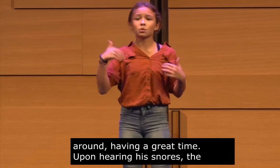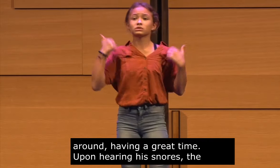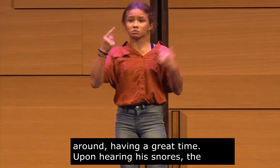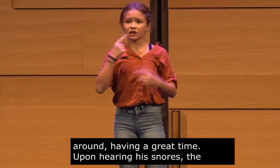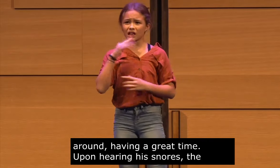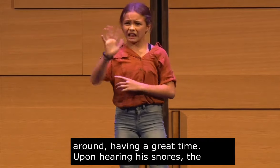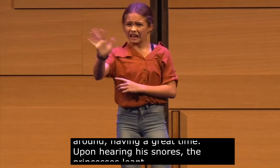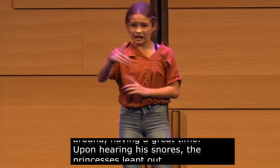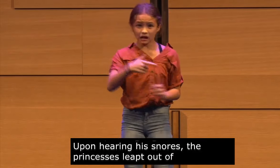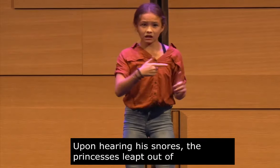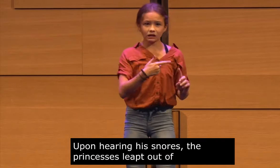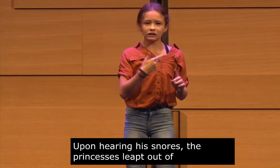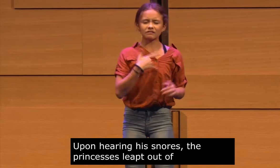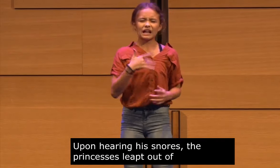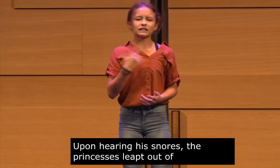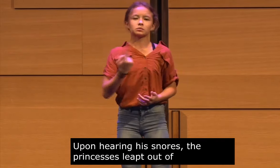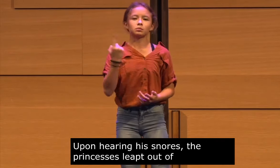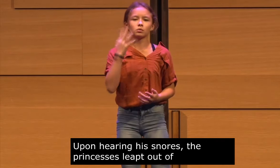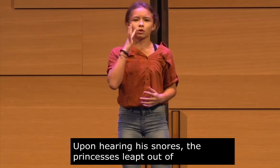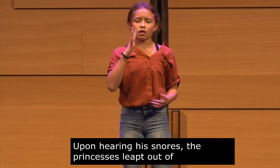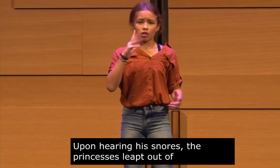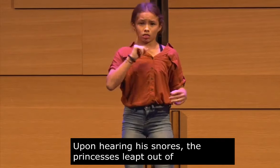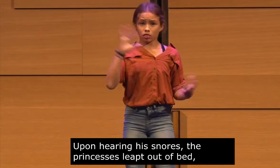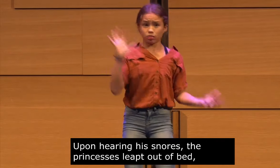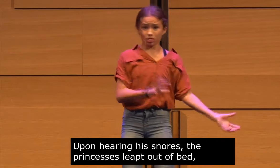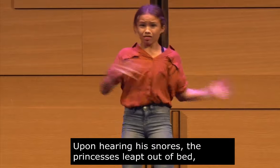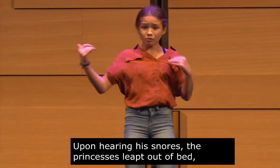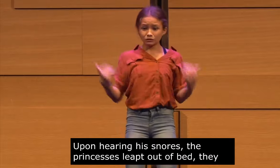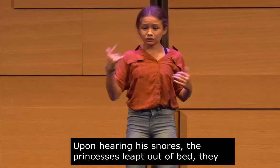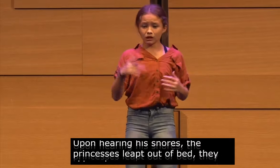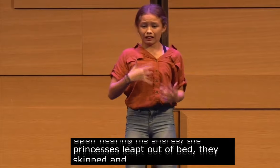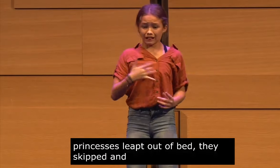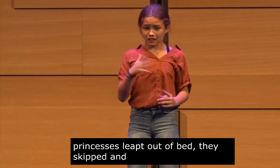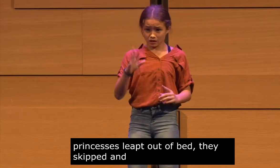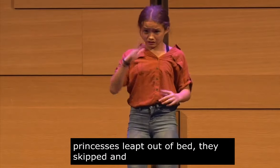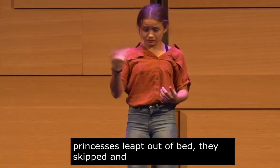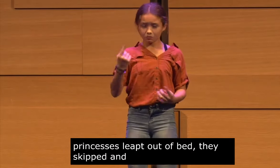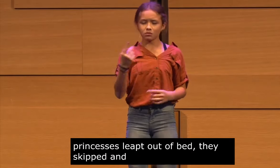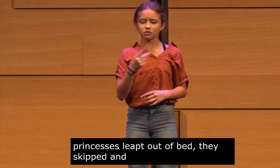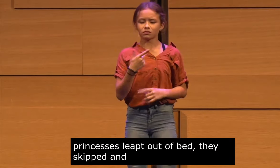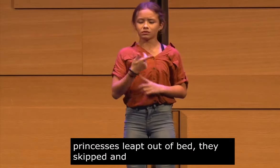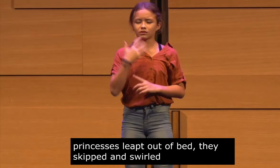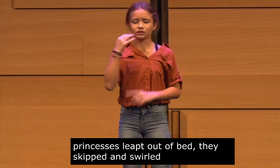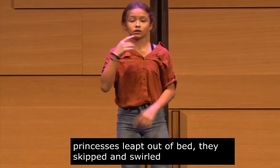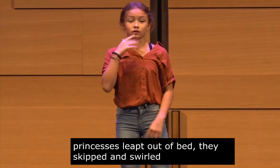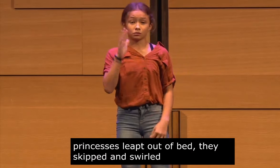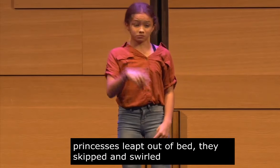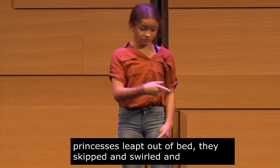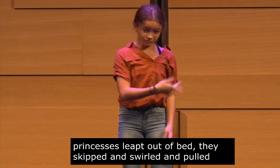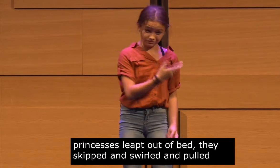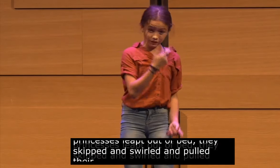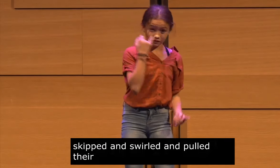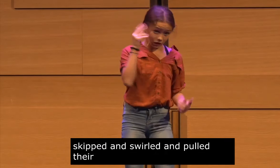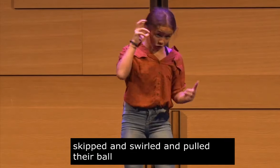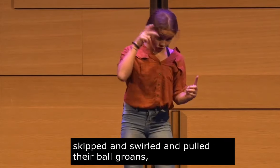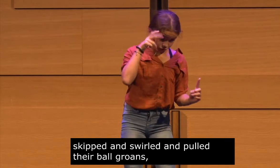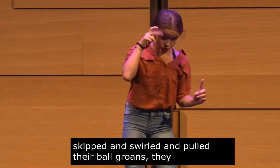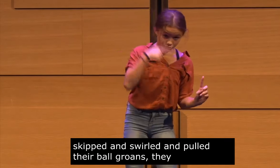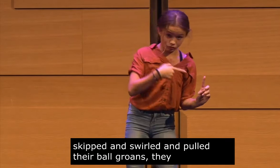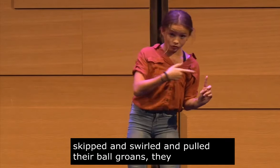bed. They skipped and swirled, sang, and they pulled their ball gowns from the big oak chest. They dressed, admired their reflections, and tied ribbons